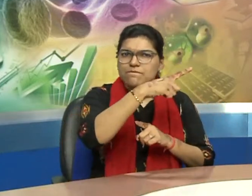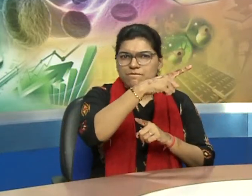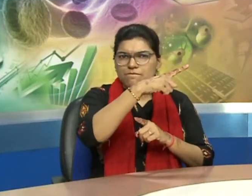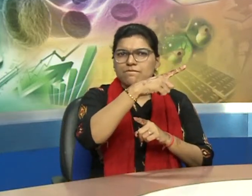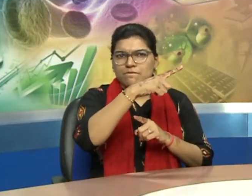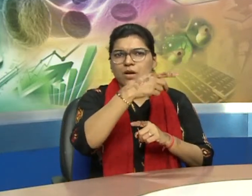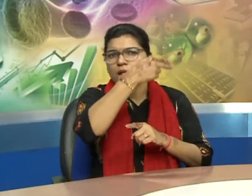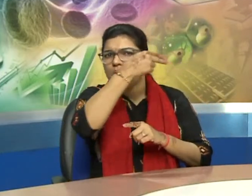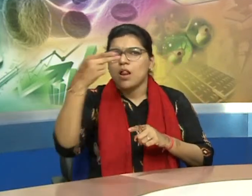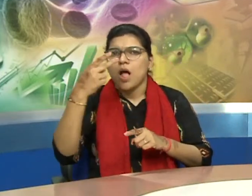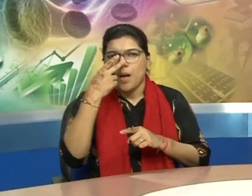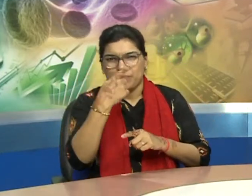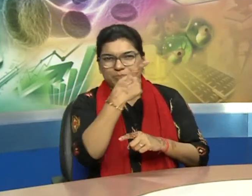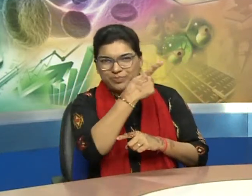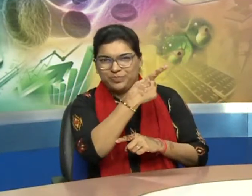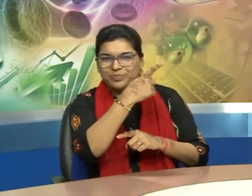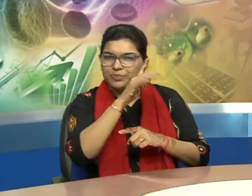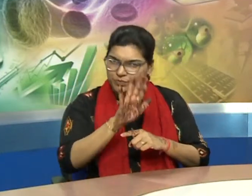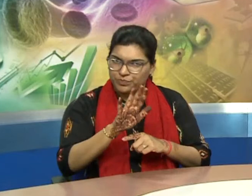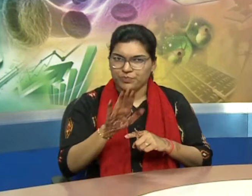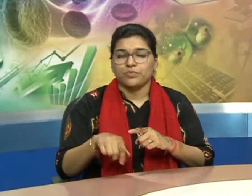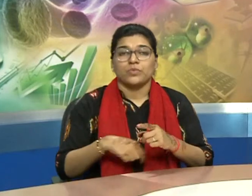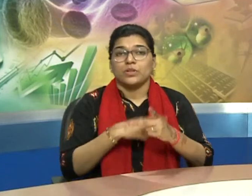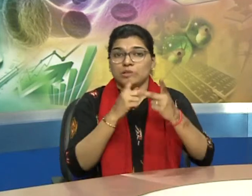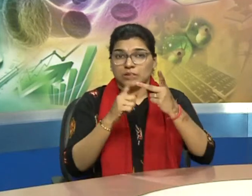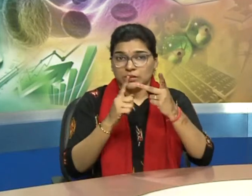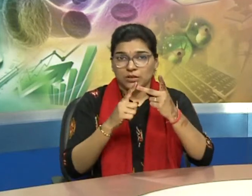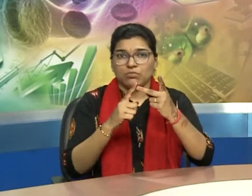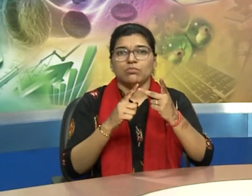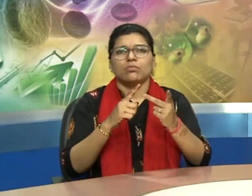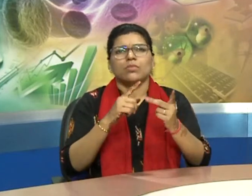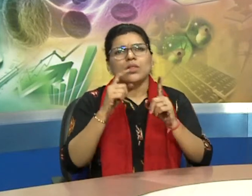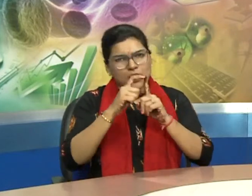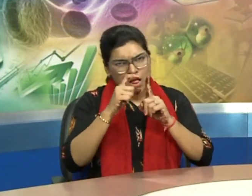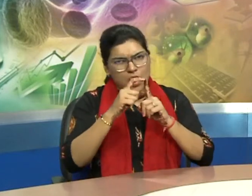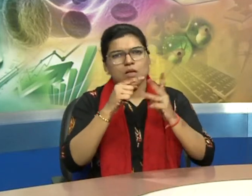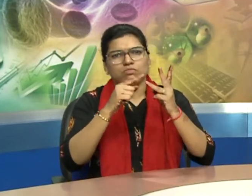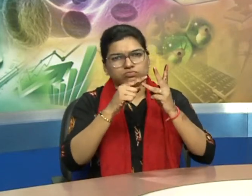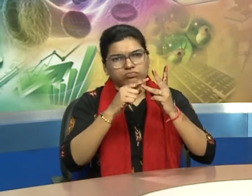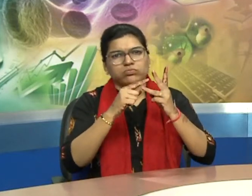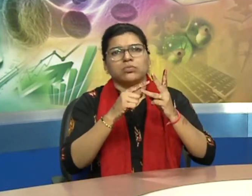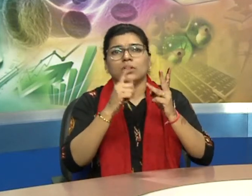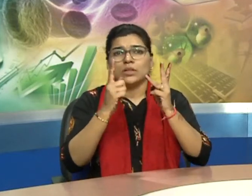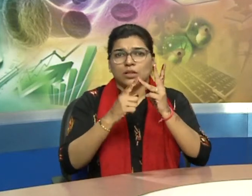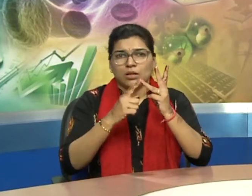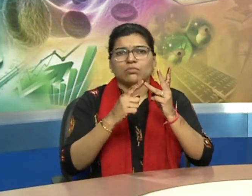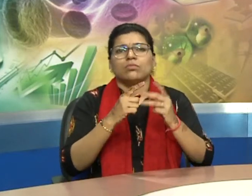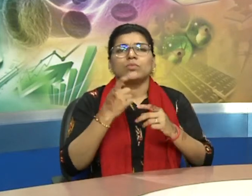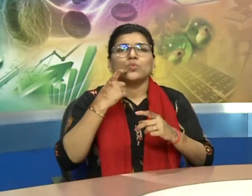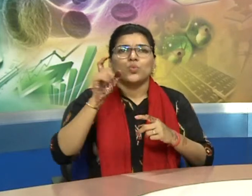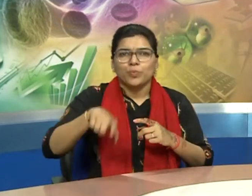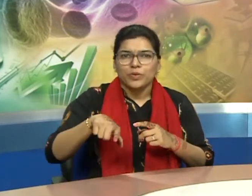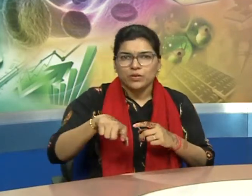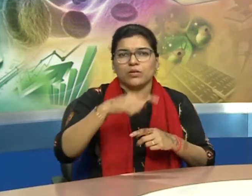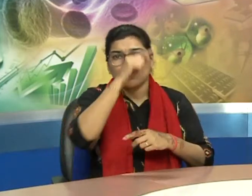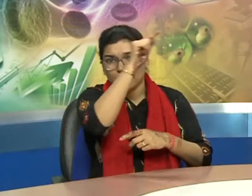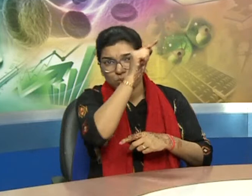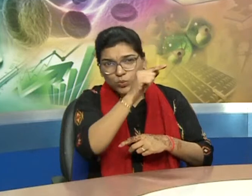see of the college library. First is Kirorimal College Library, it is in Delhi. The second